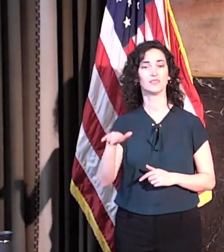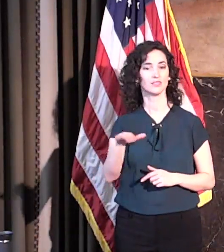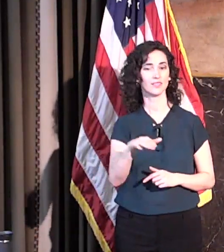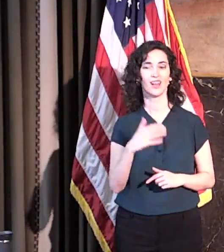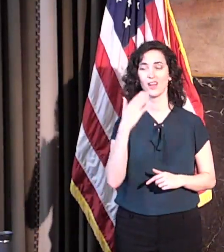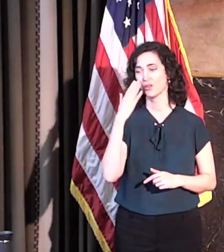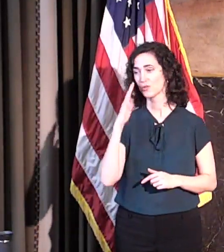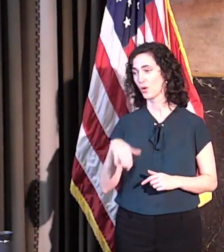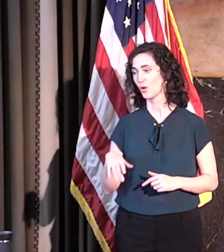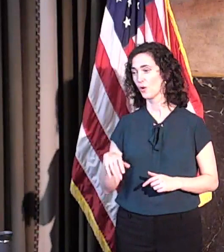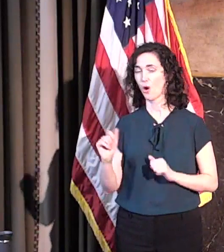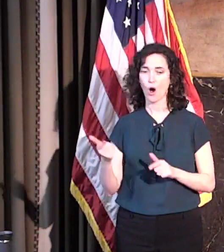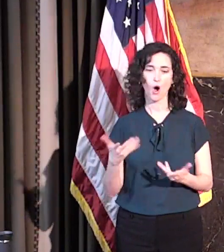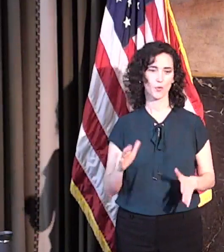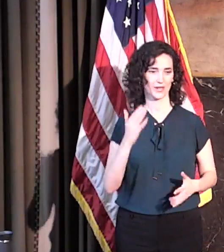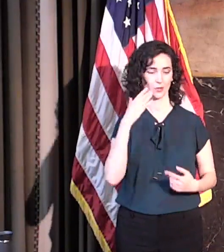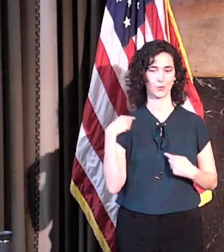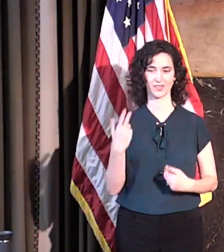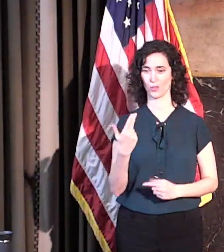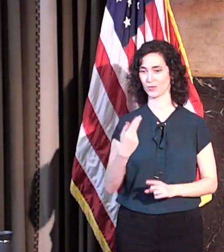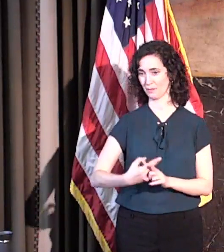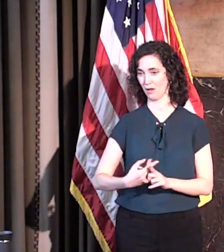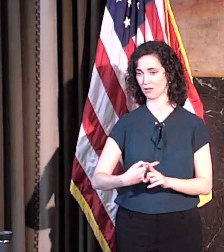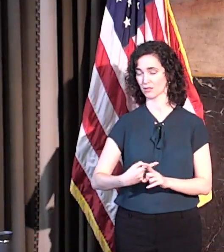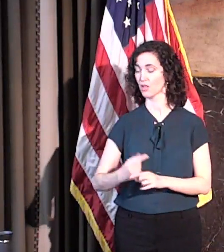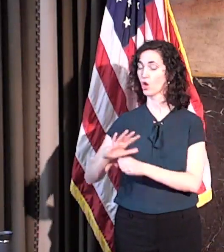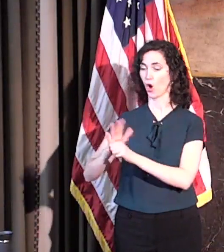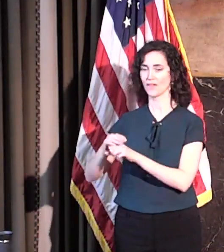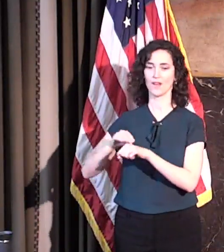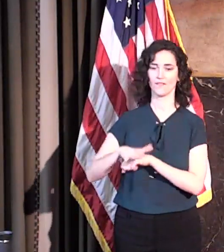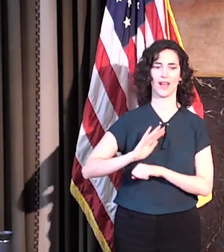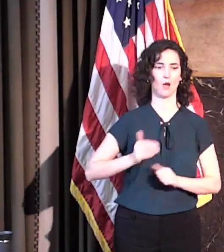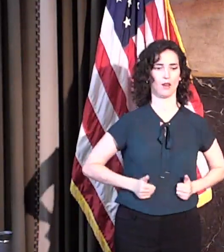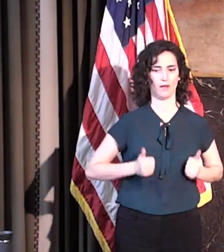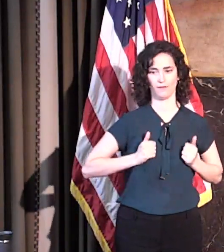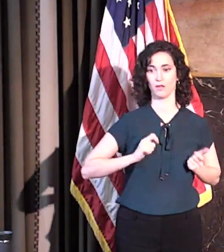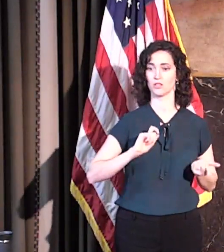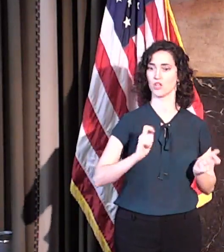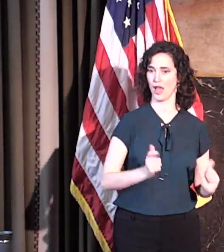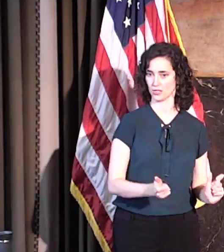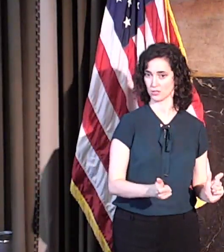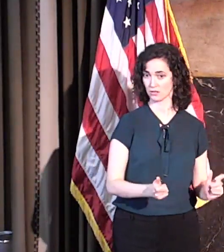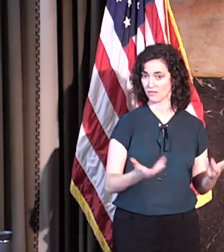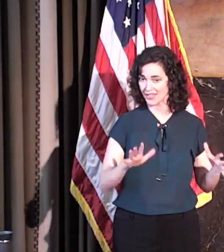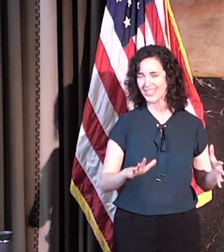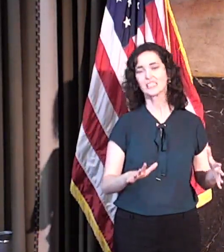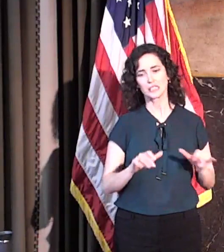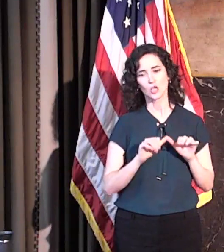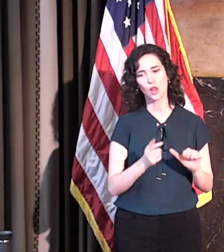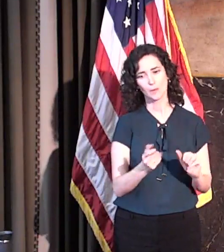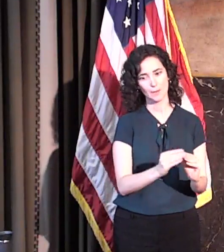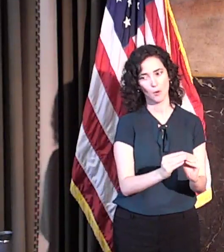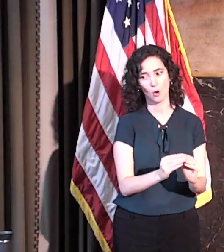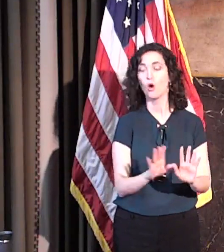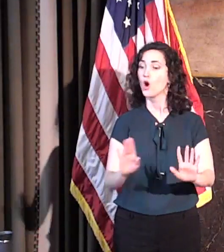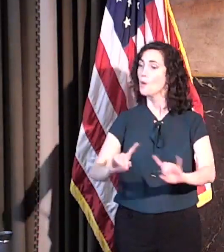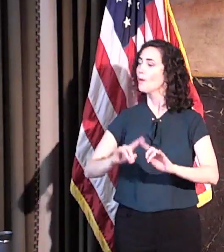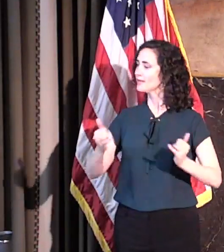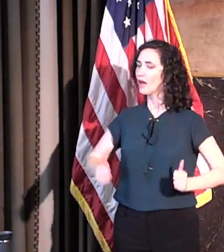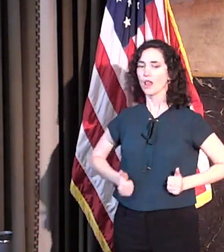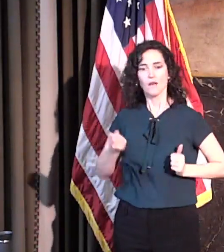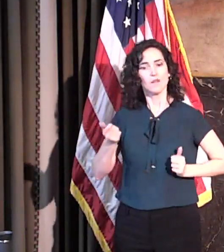things different for the last 13 months. This is going to continue for some period of time, although we are experiencing more